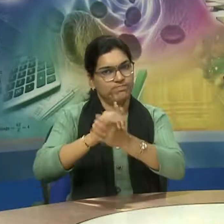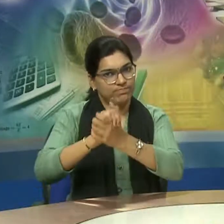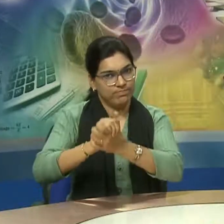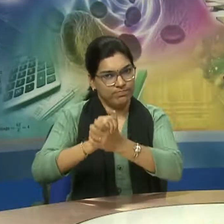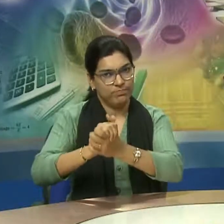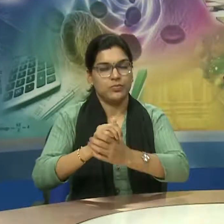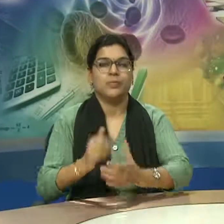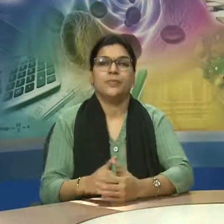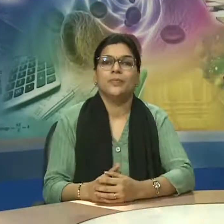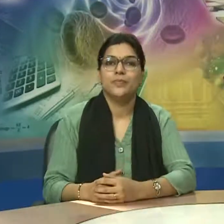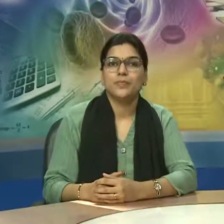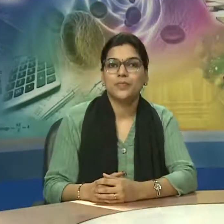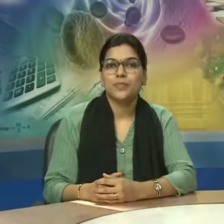handshake.